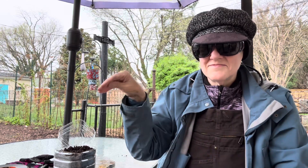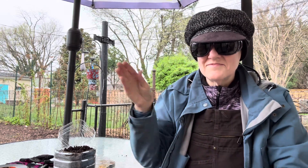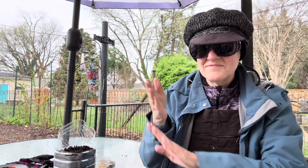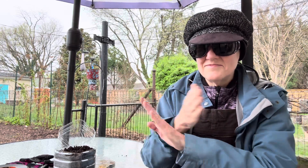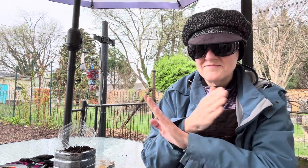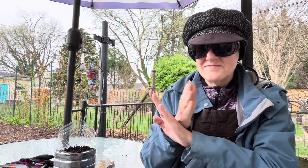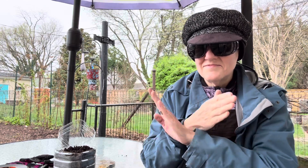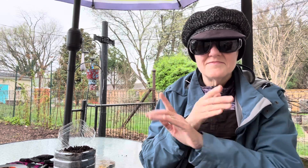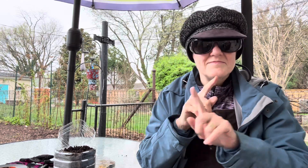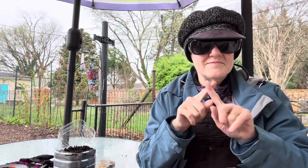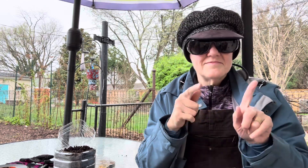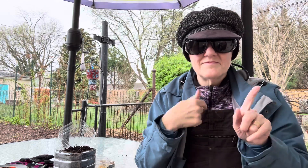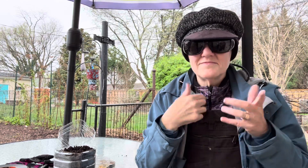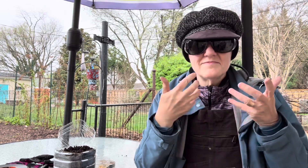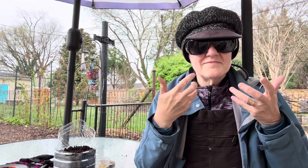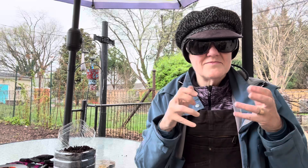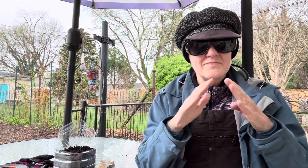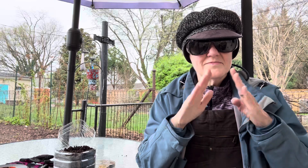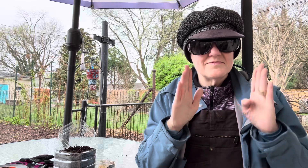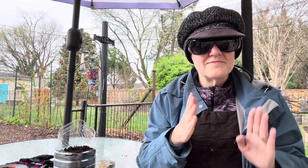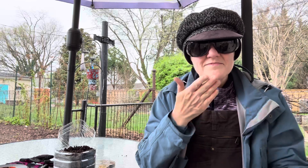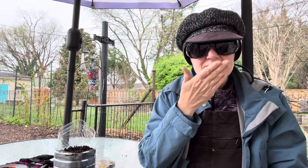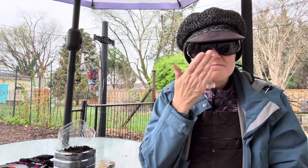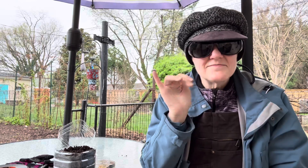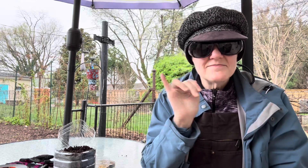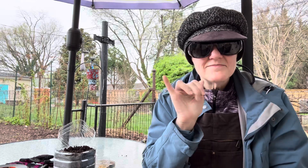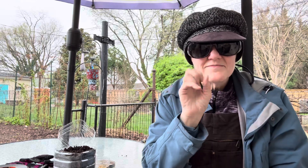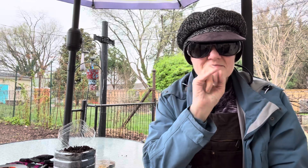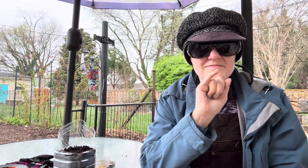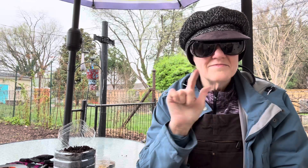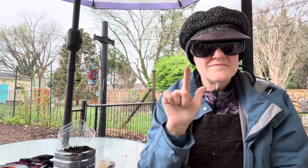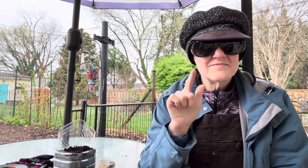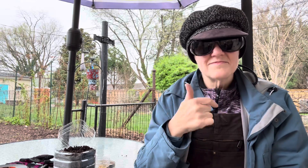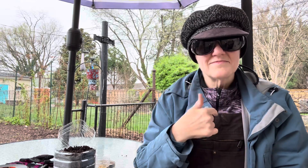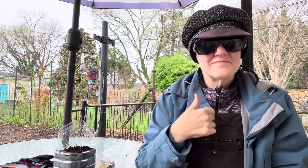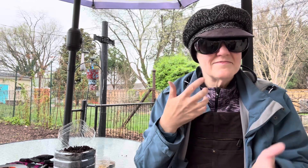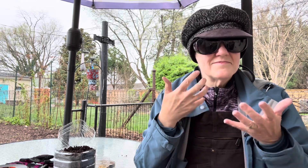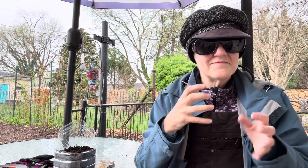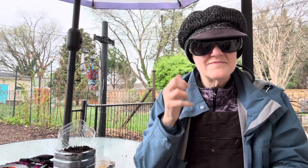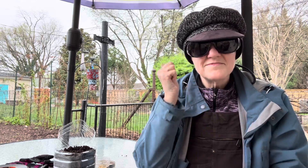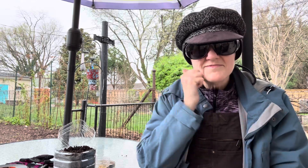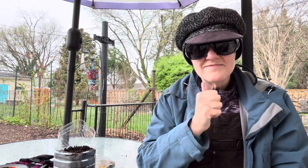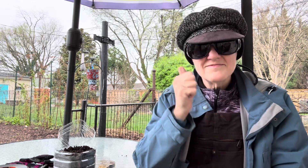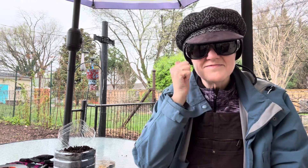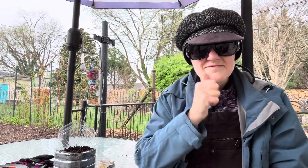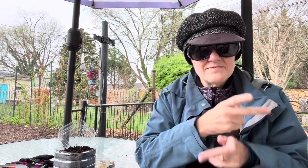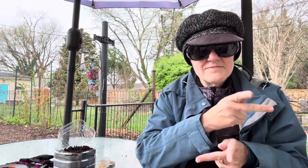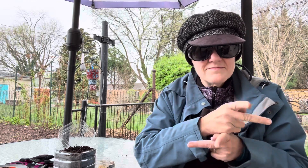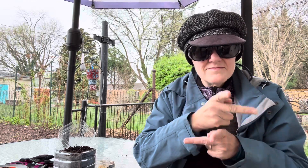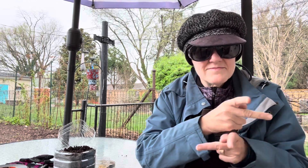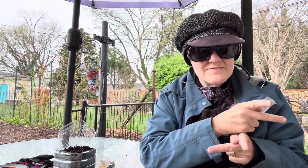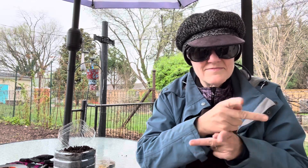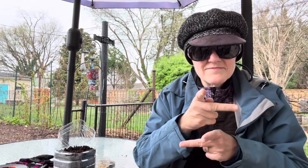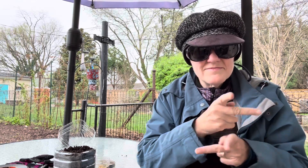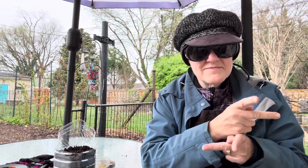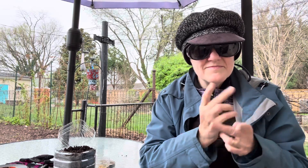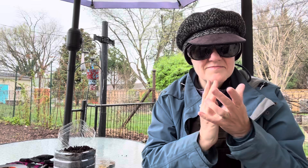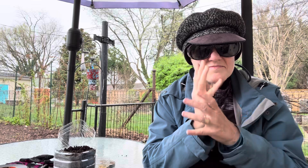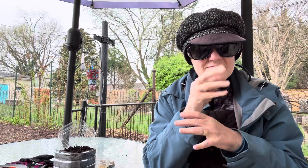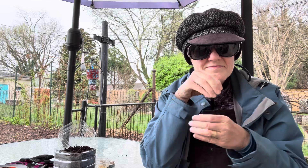end of May. So I should be able to plant these out into the garden before his surgery. But I didn't want to start seeds inside and have